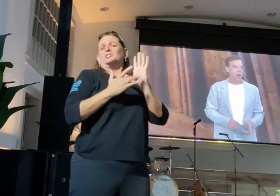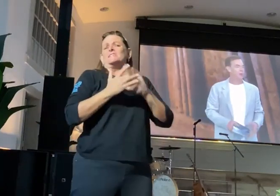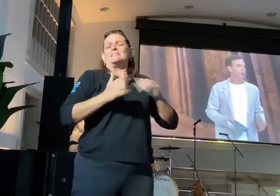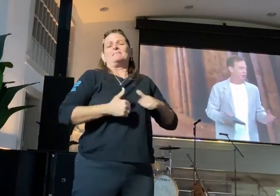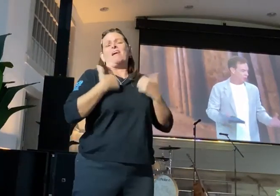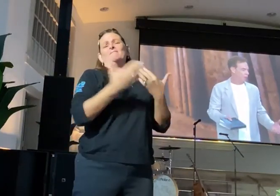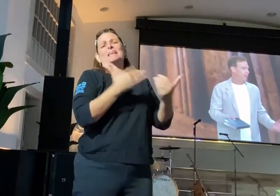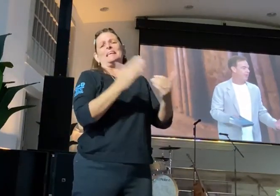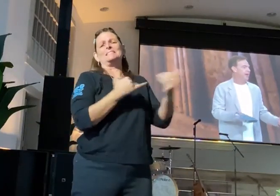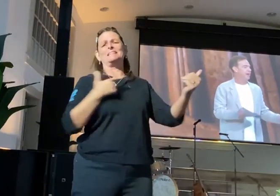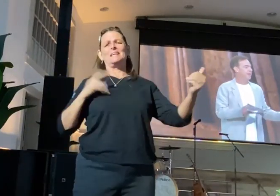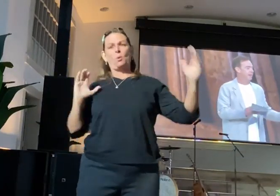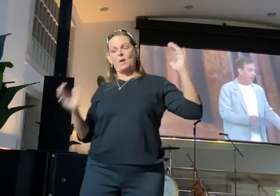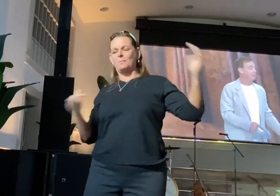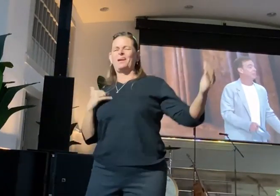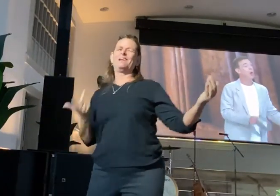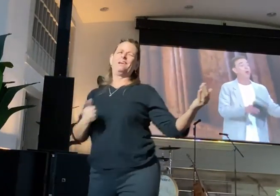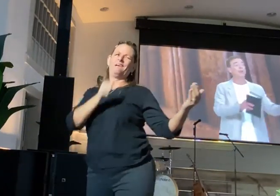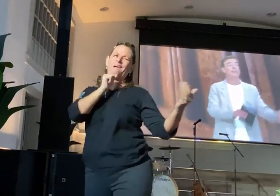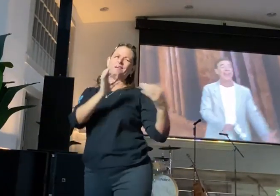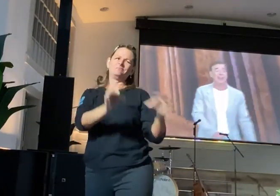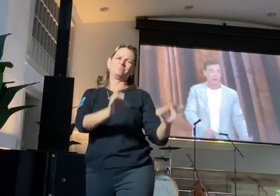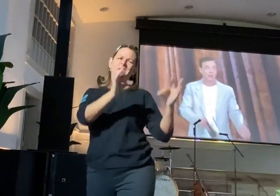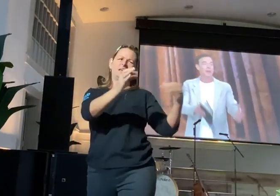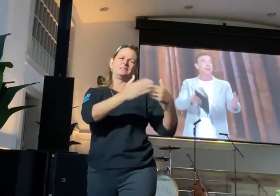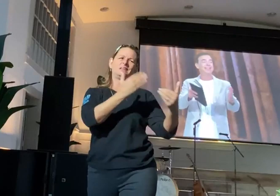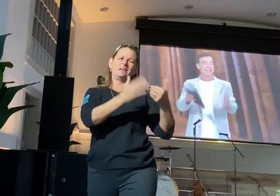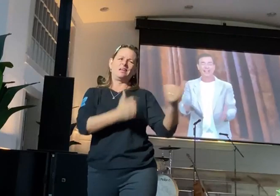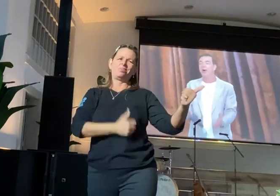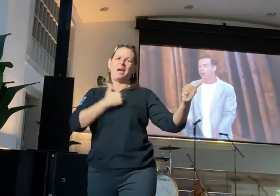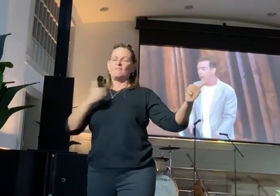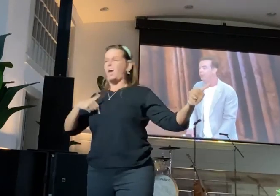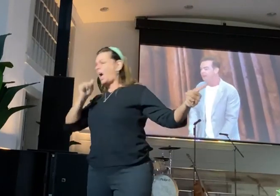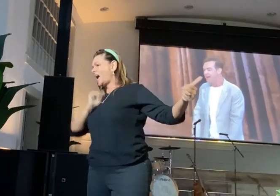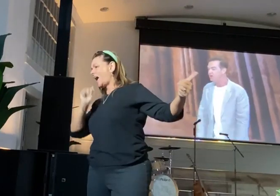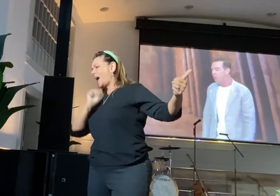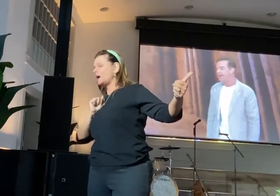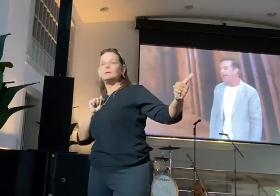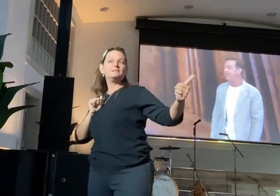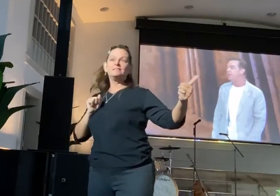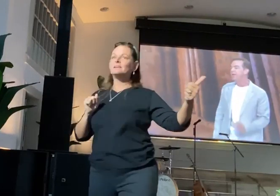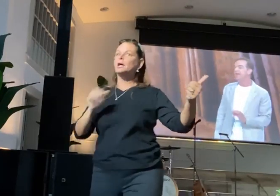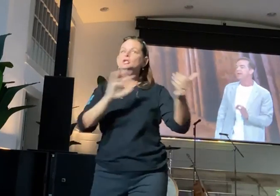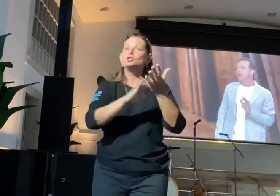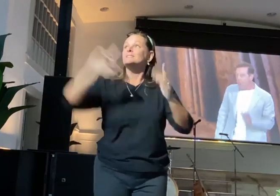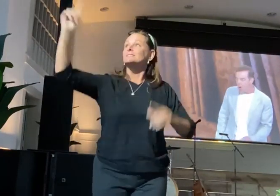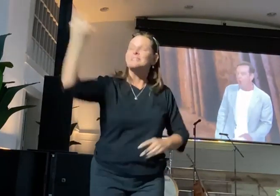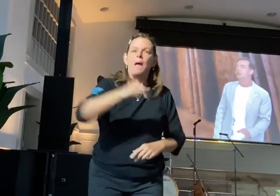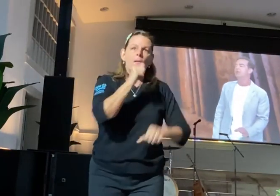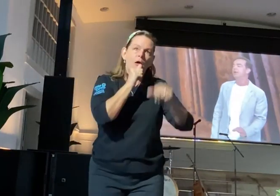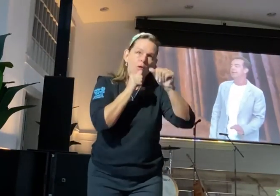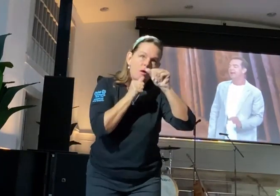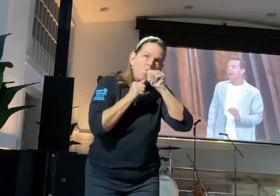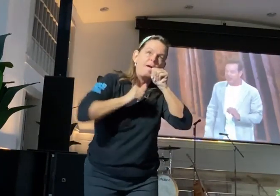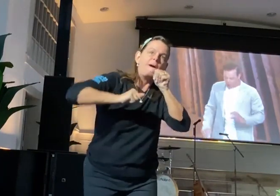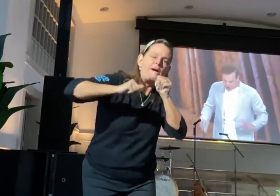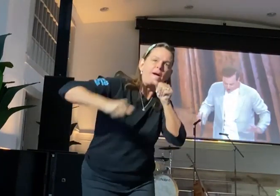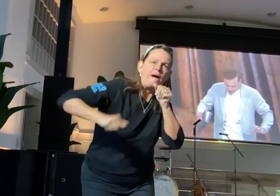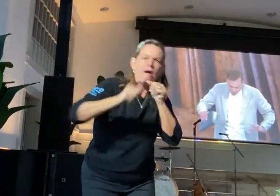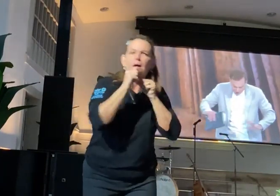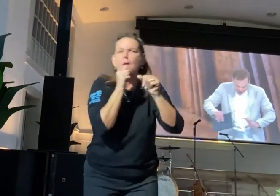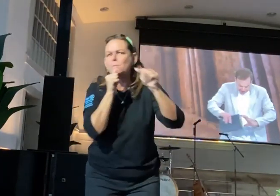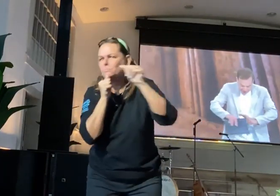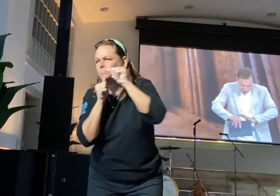He would have known the truth that the Apostle Paul would later declare in Romans 8:28 that we know that